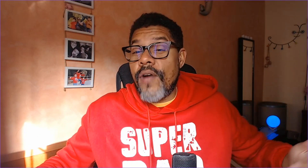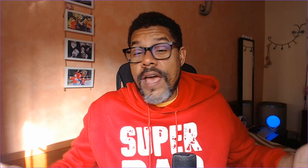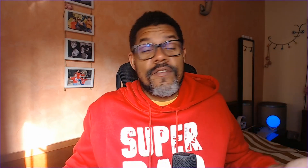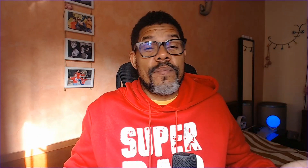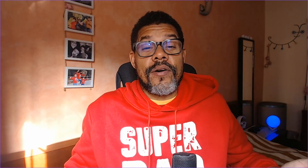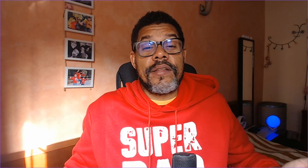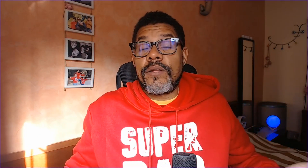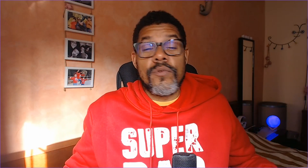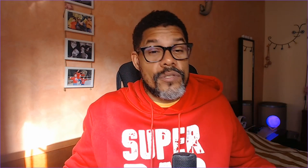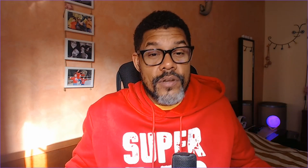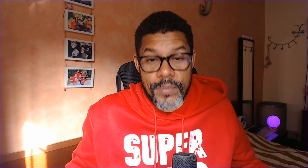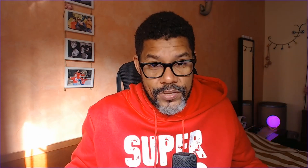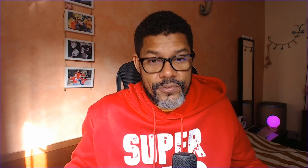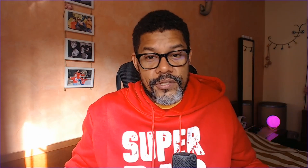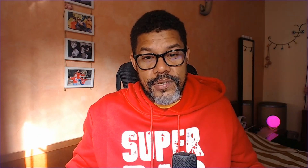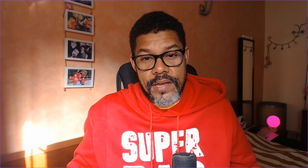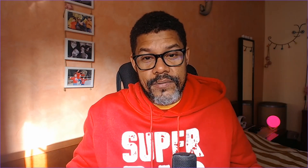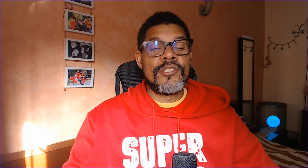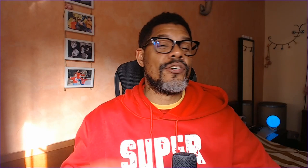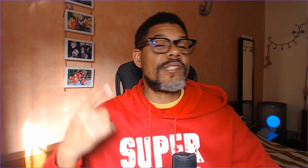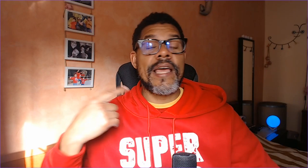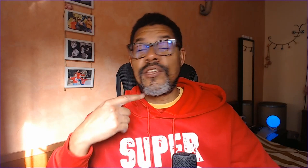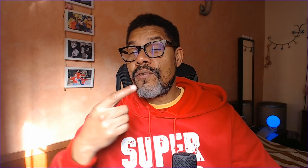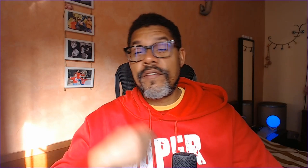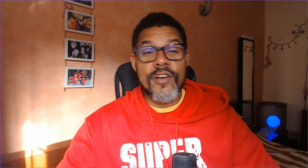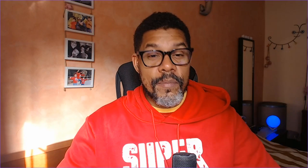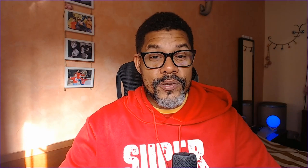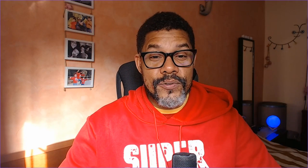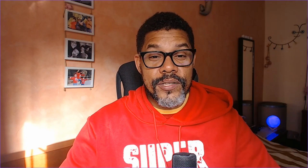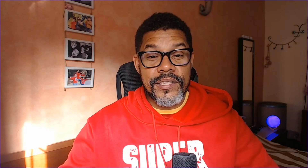happen for everybody that wants an opportunity now. Just